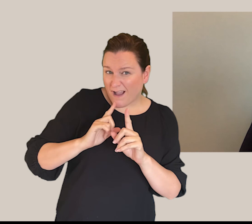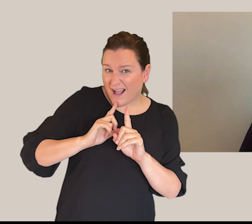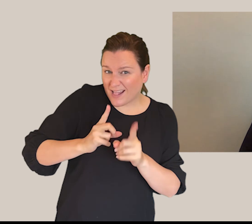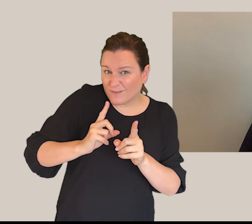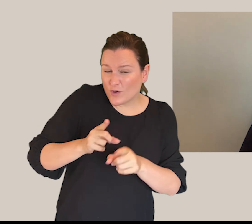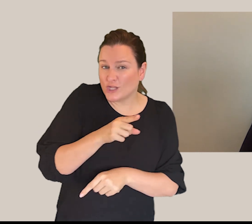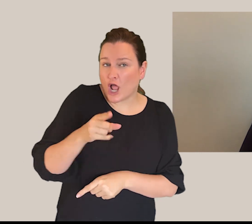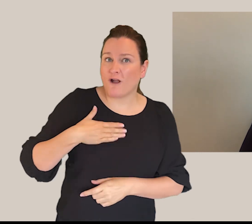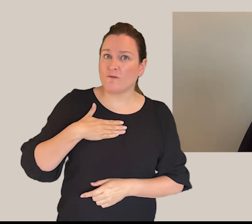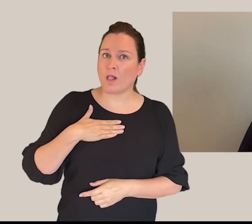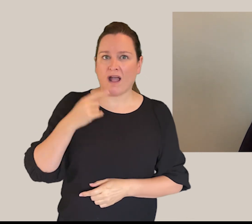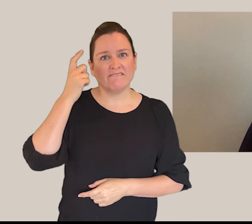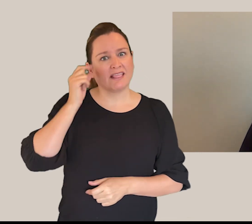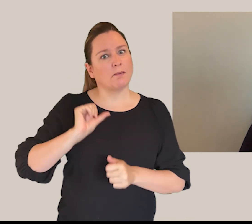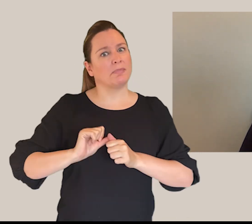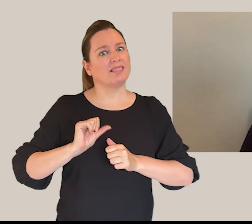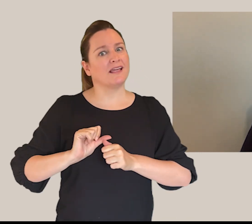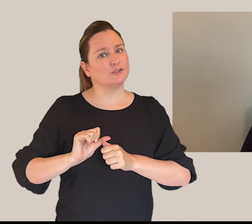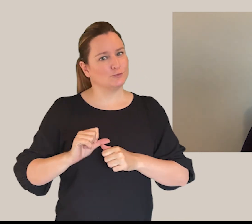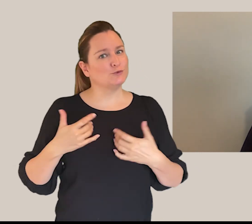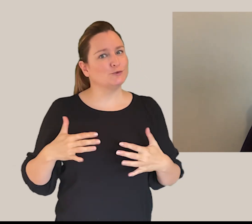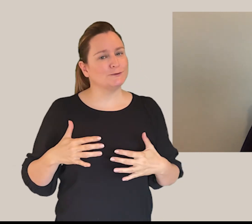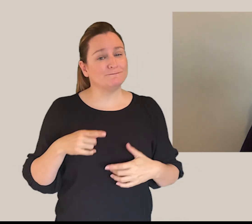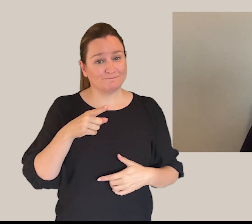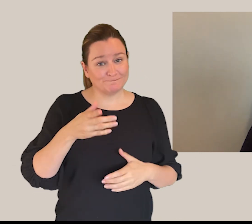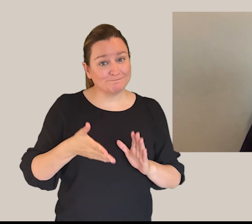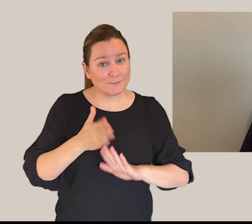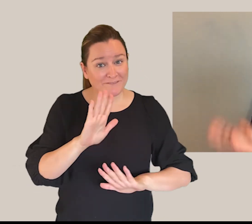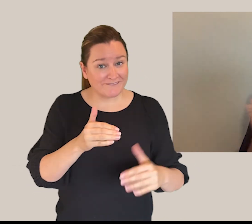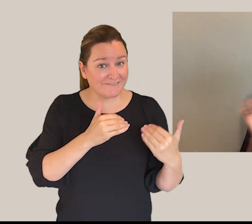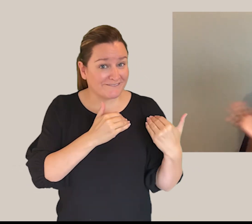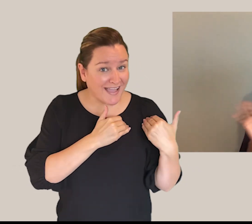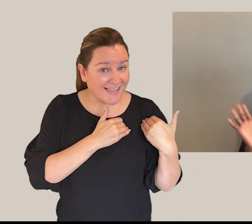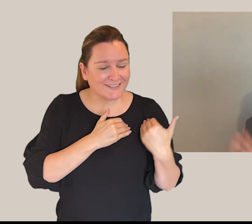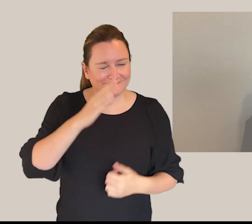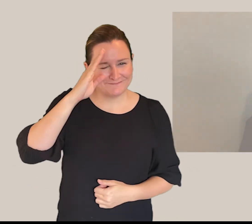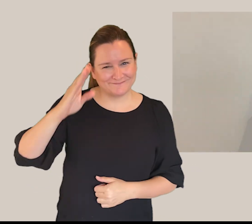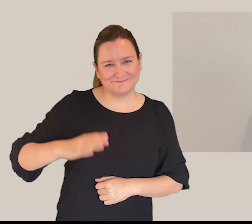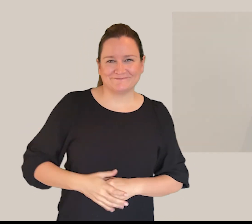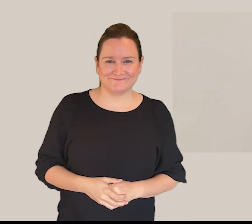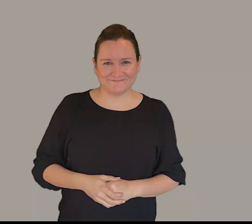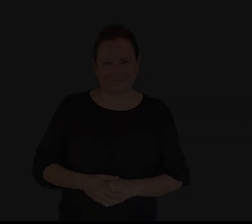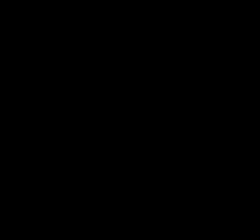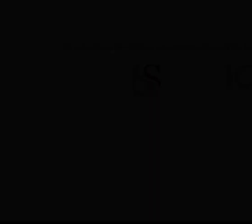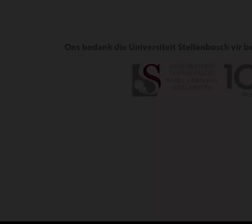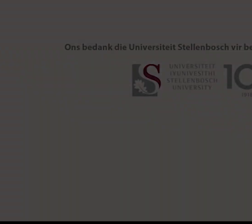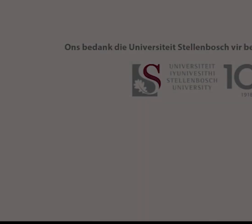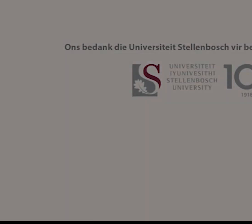fully and leave you feeling more informed. Take care and stay safe. Bye.